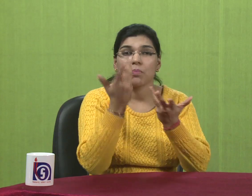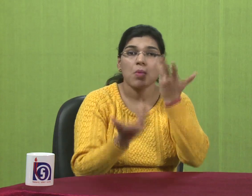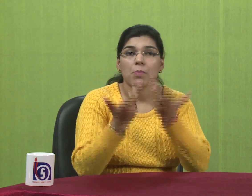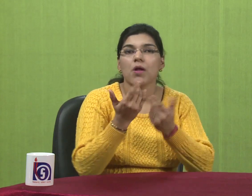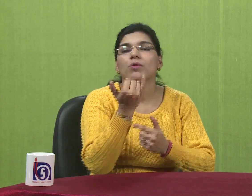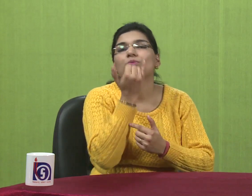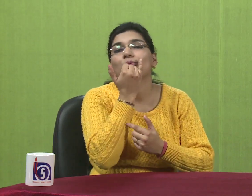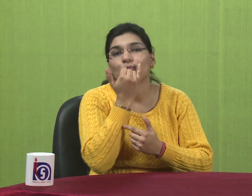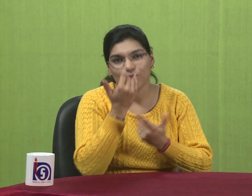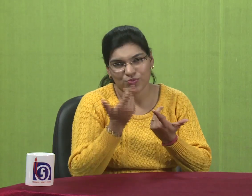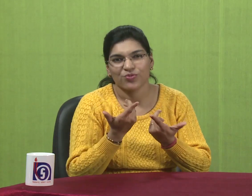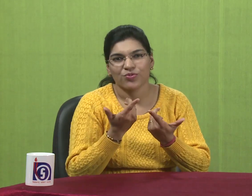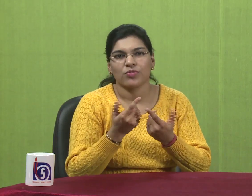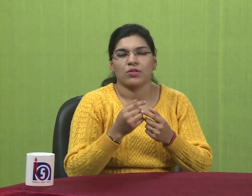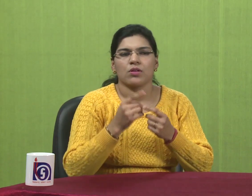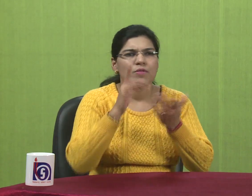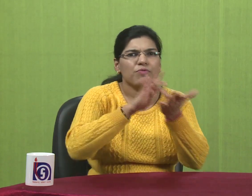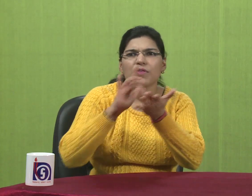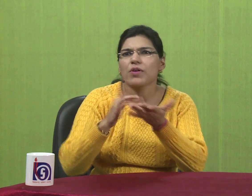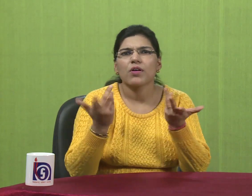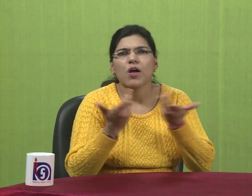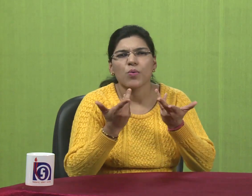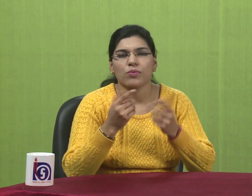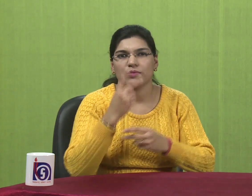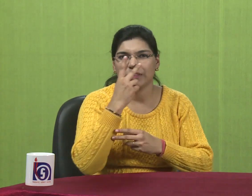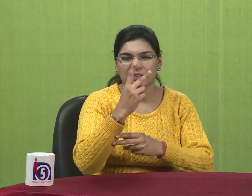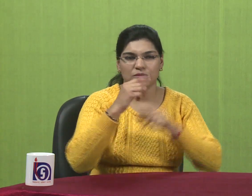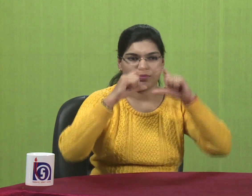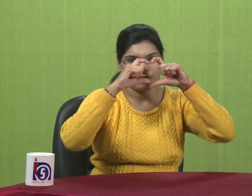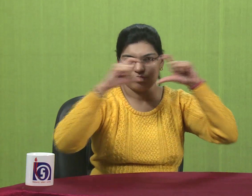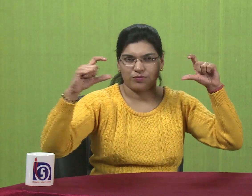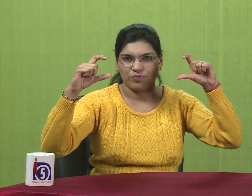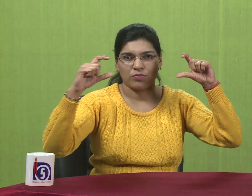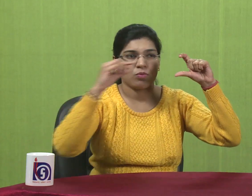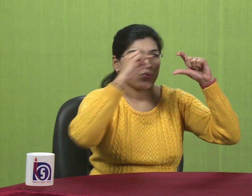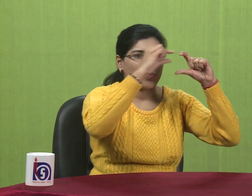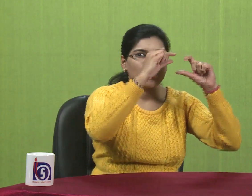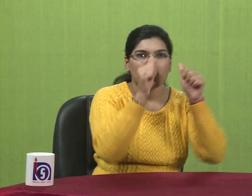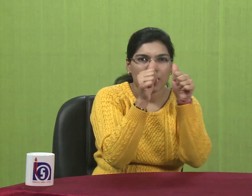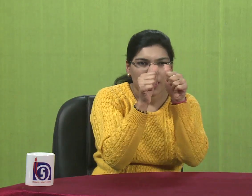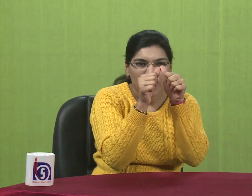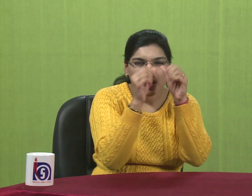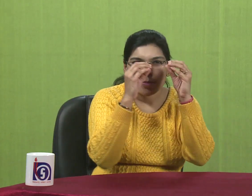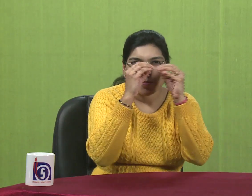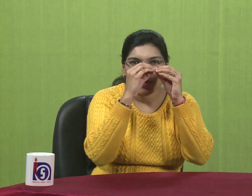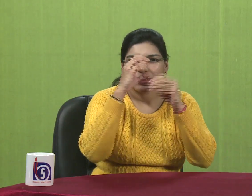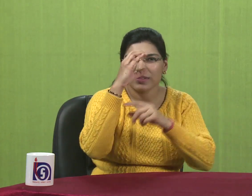and Grammar, any error will be shown in red text.